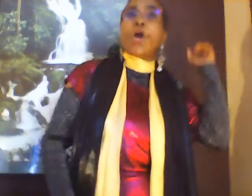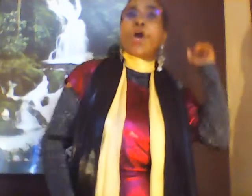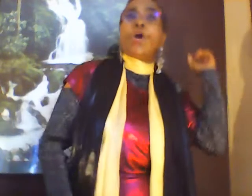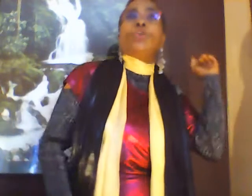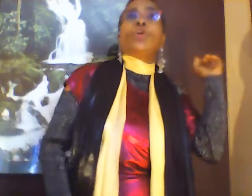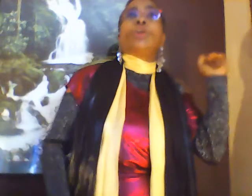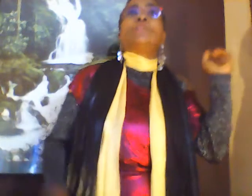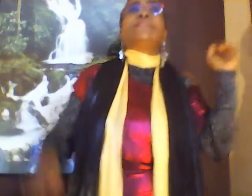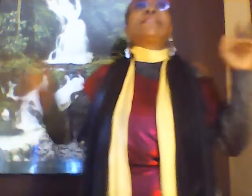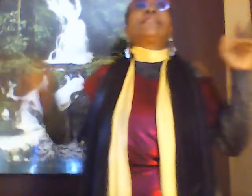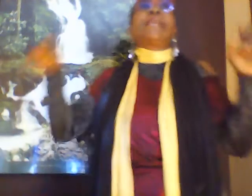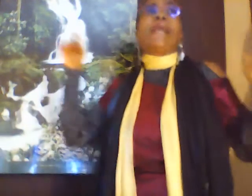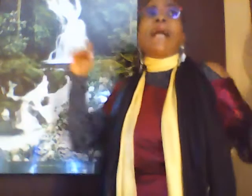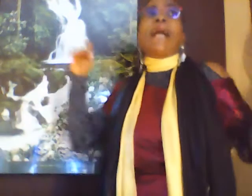cosa yo diseca.